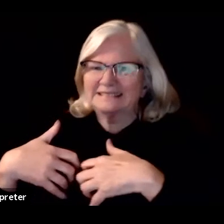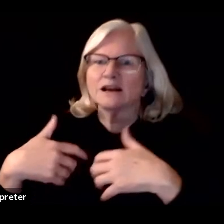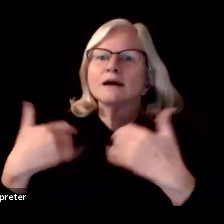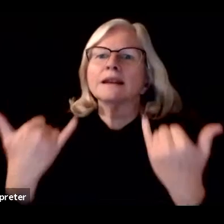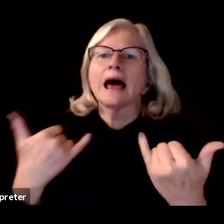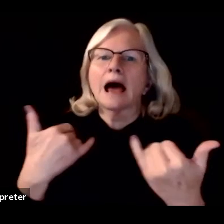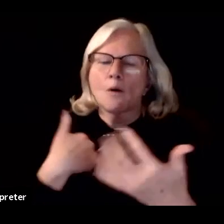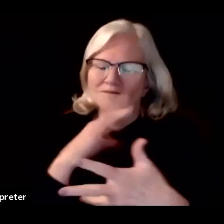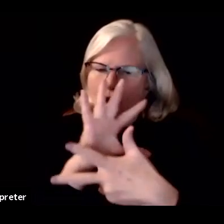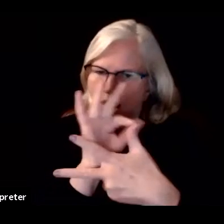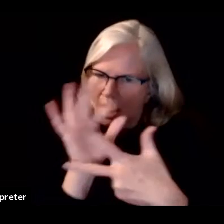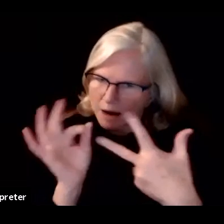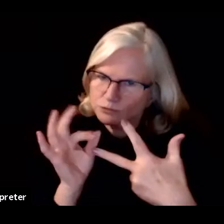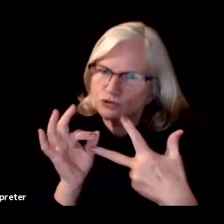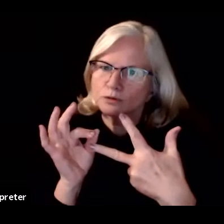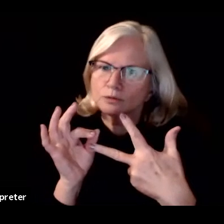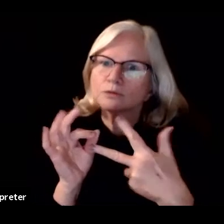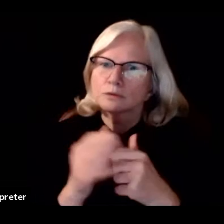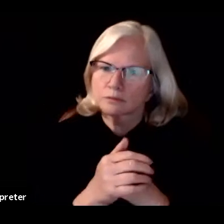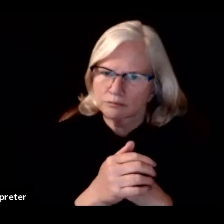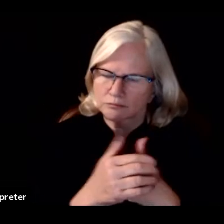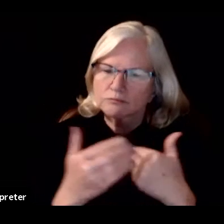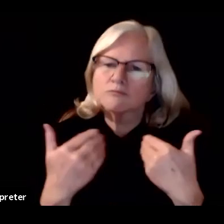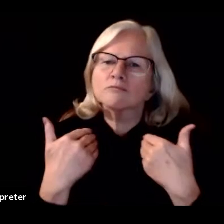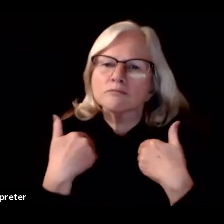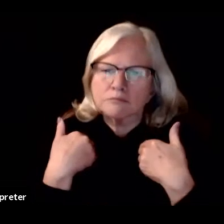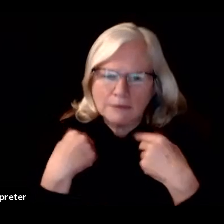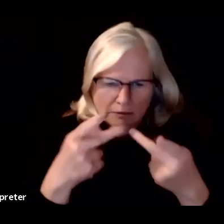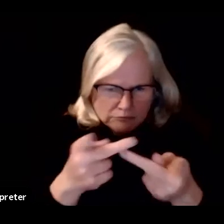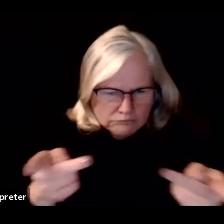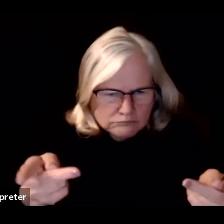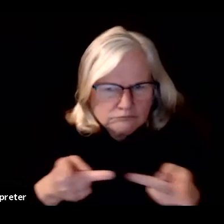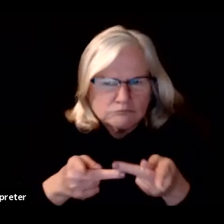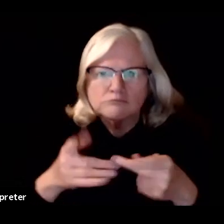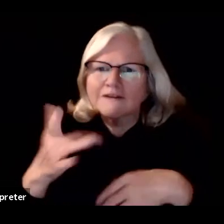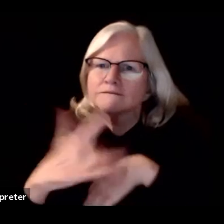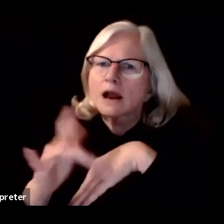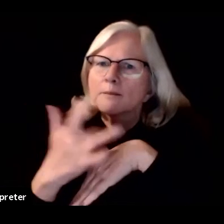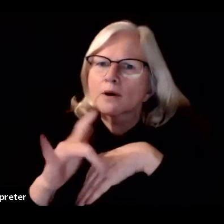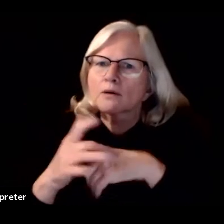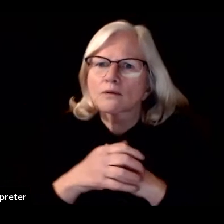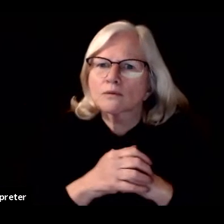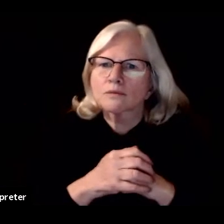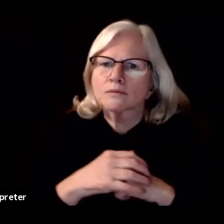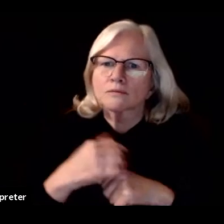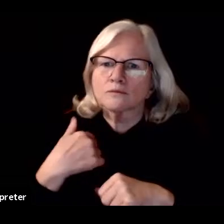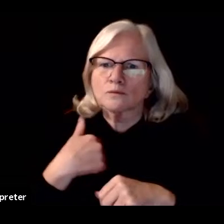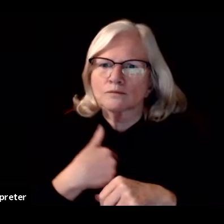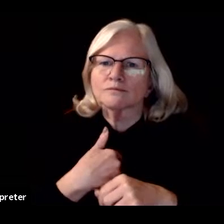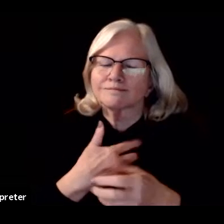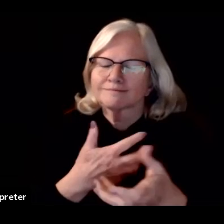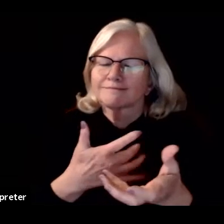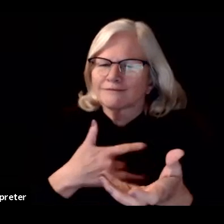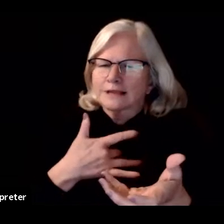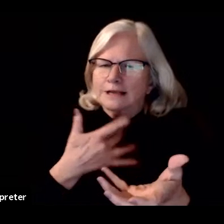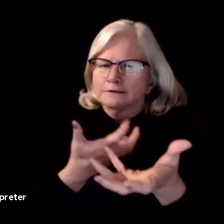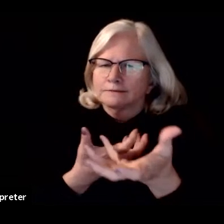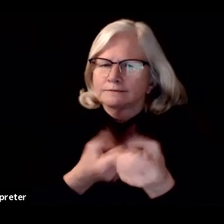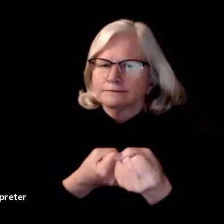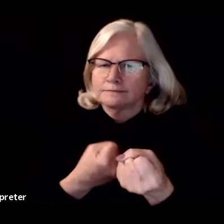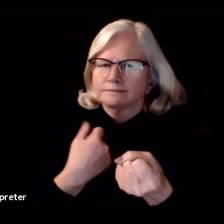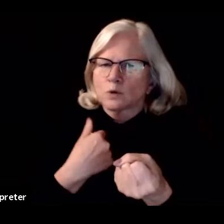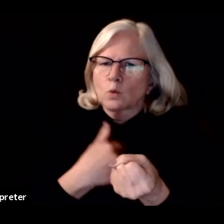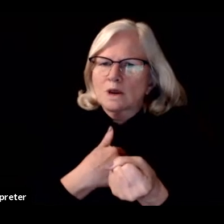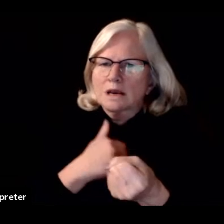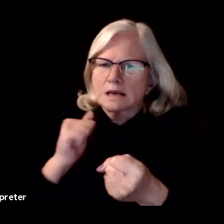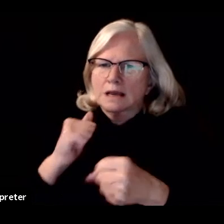certain types of criteria, we can say with confidence that we are building an infrastructure to make it possible for